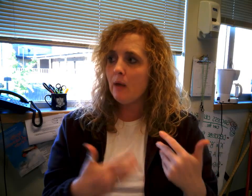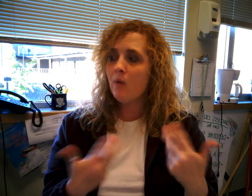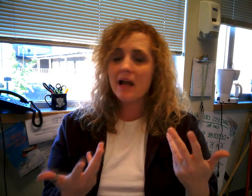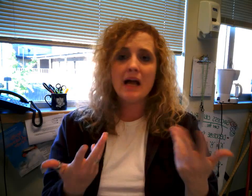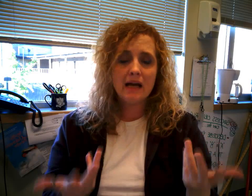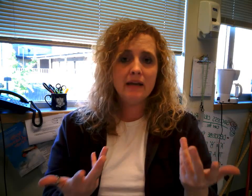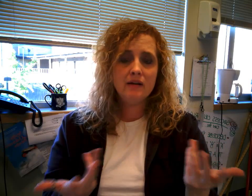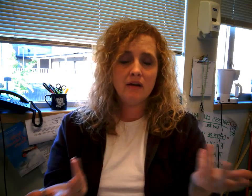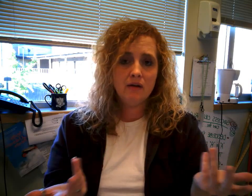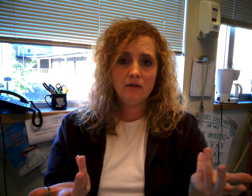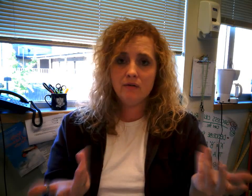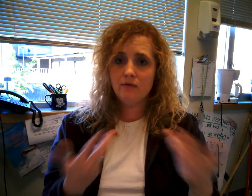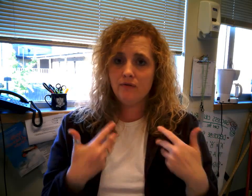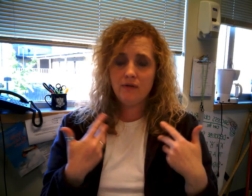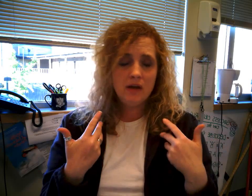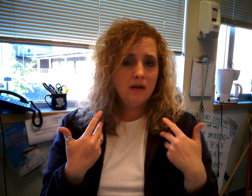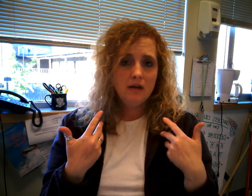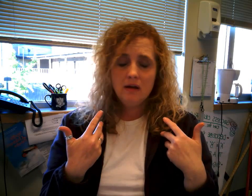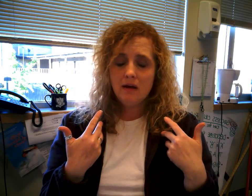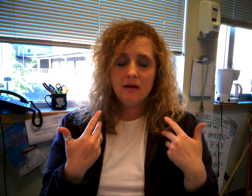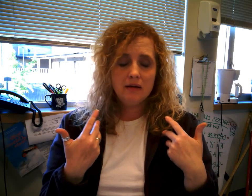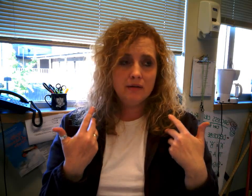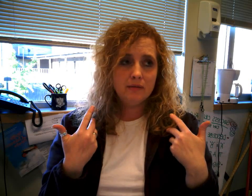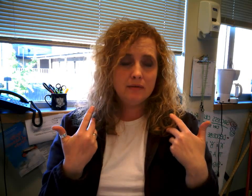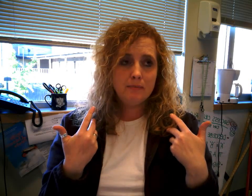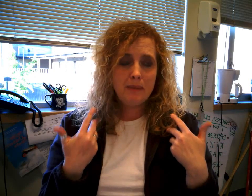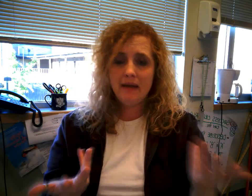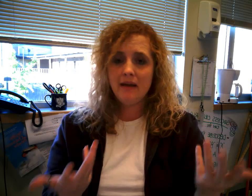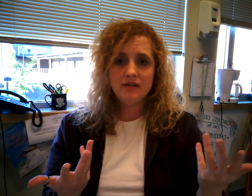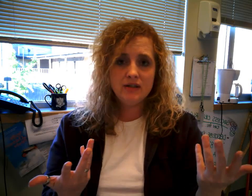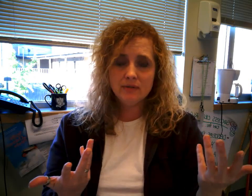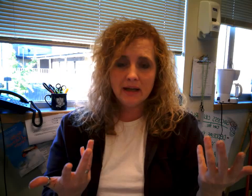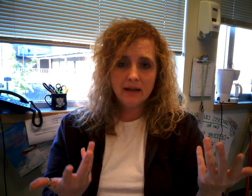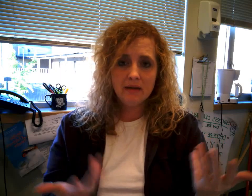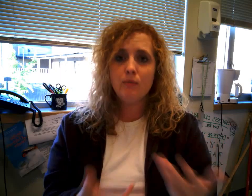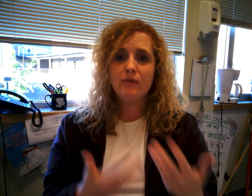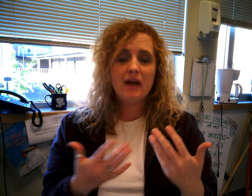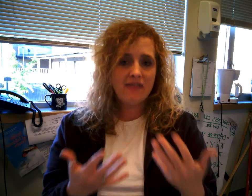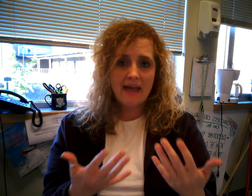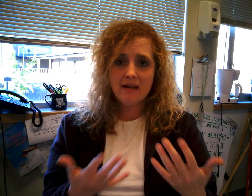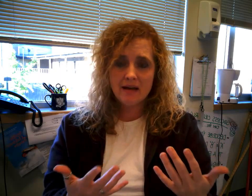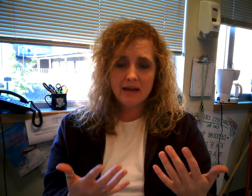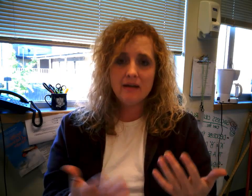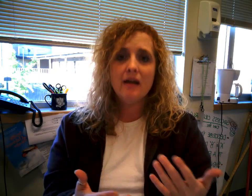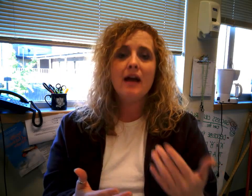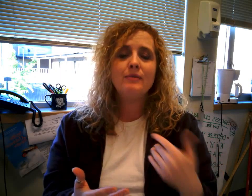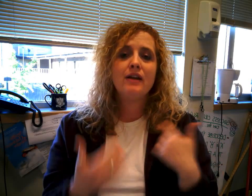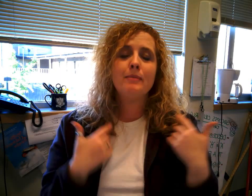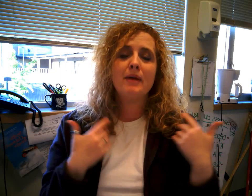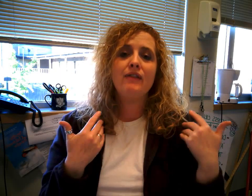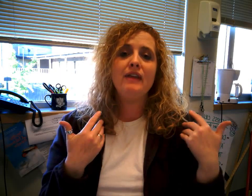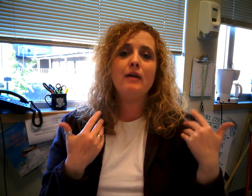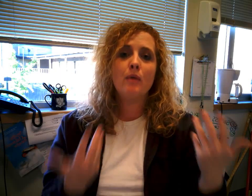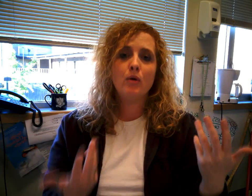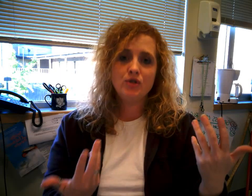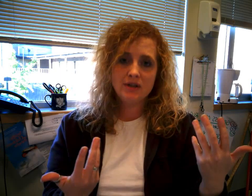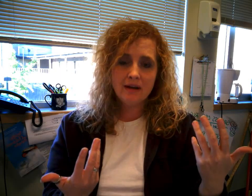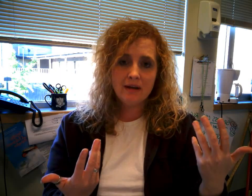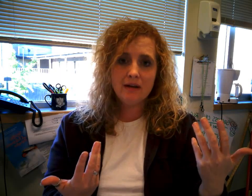queen. In old, I guess even current royalty now,